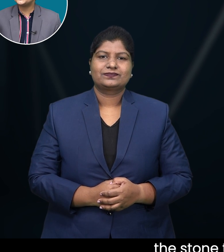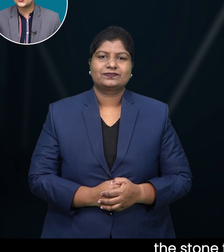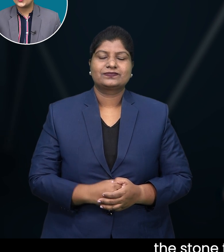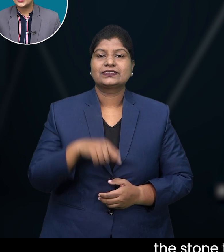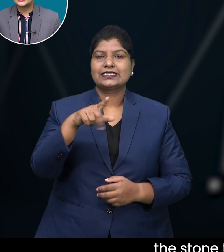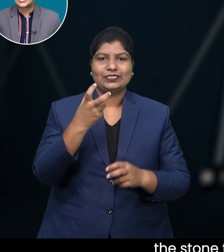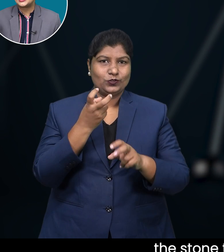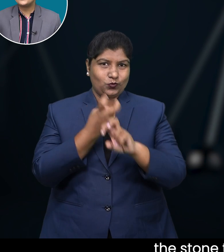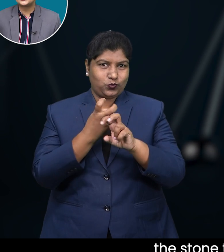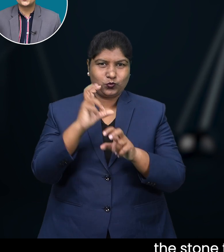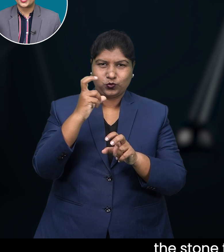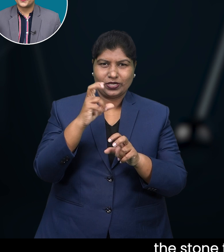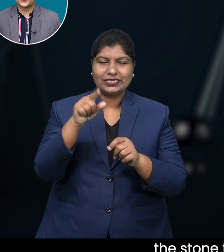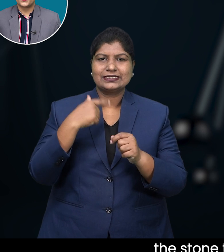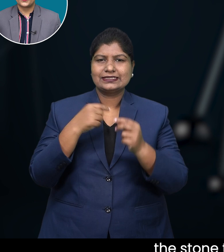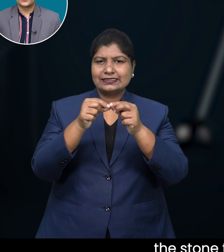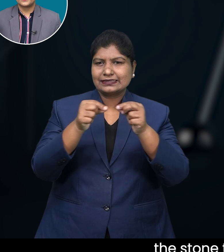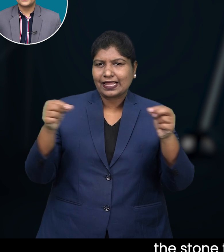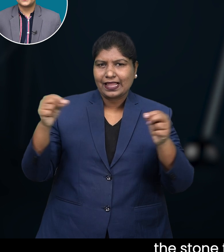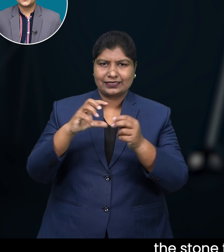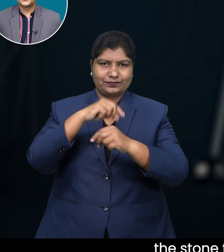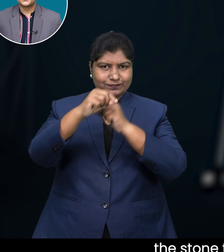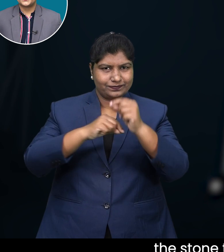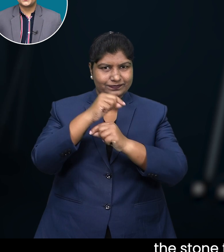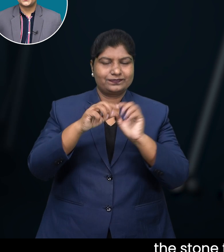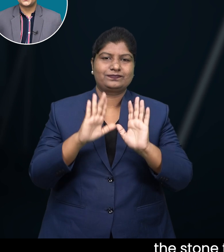Take the stone tied with a string.